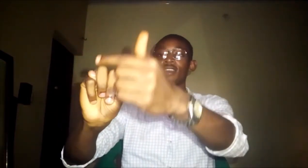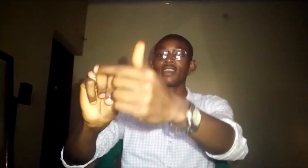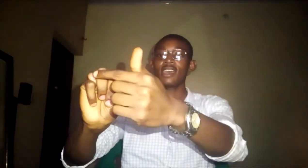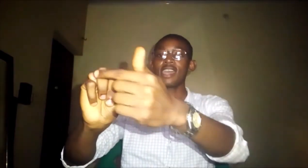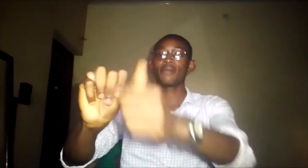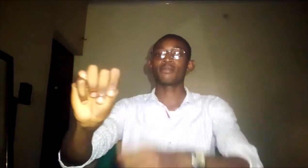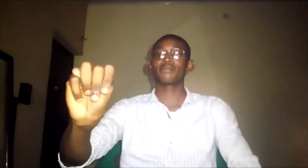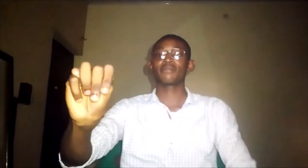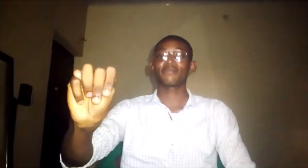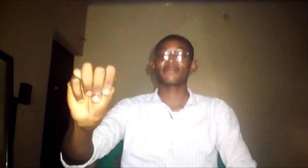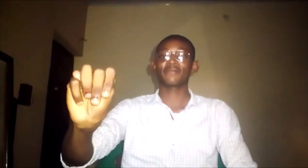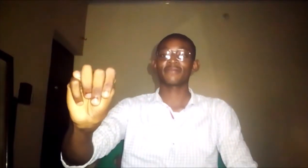M.